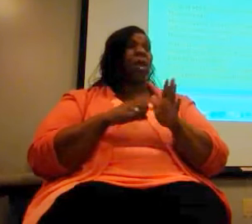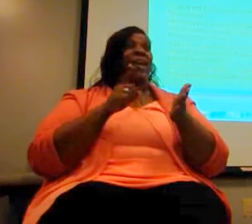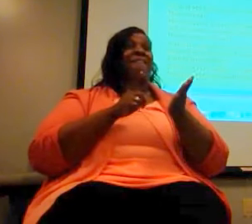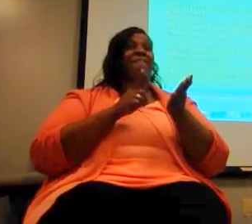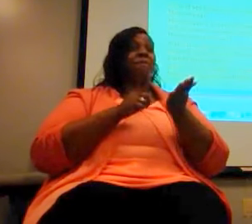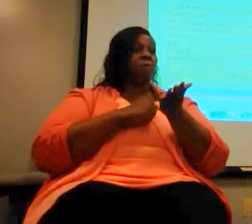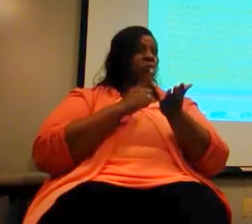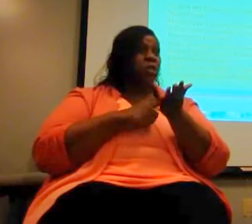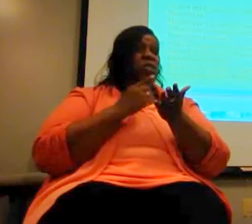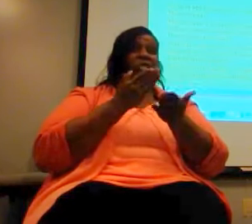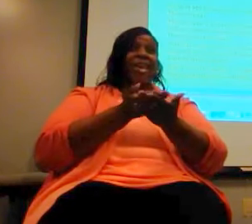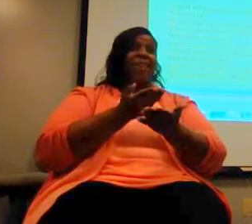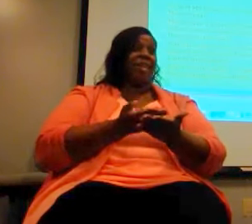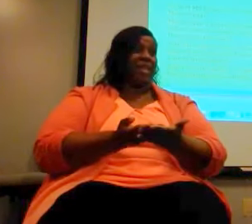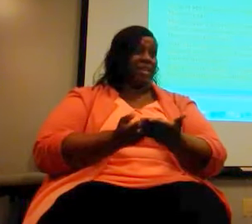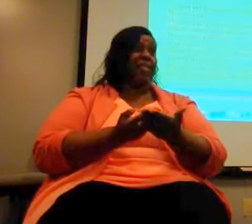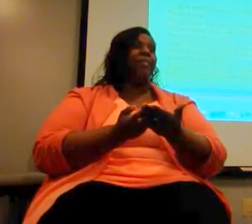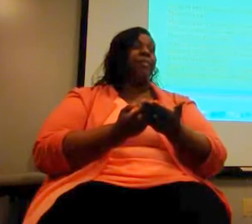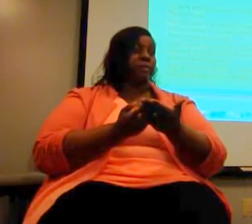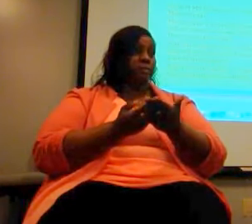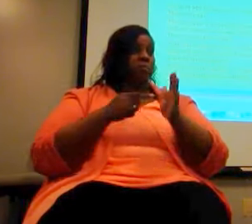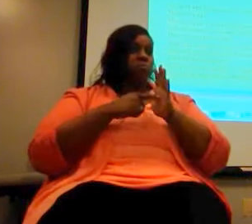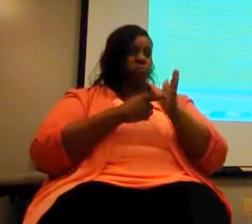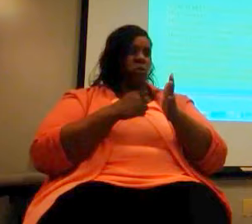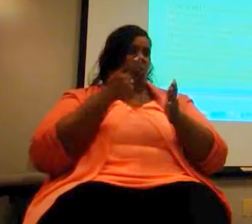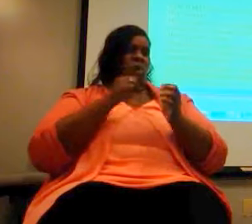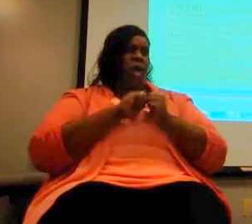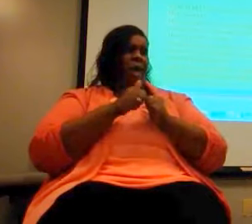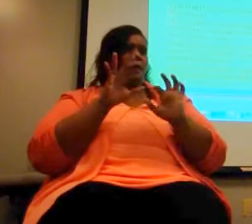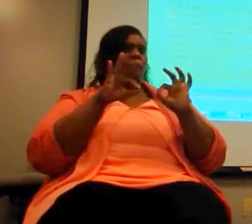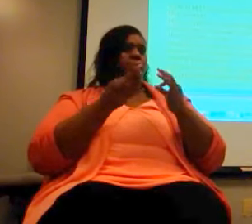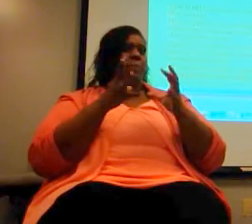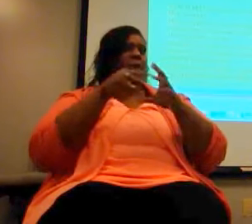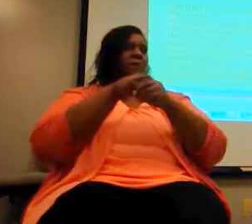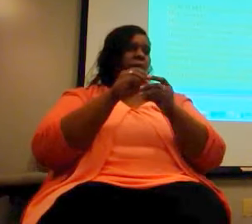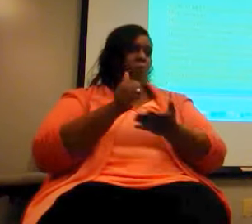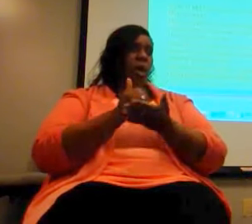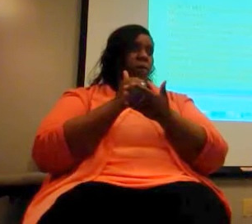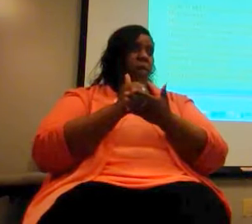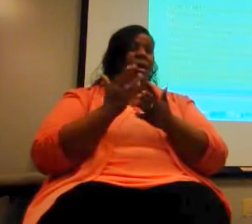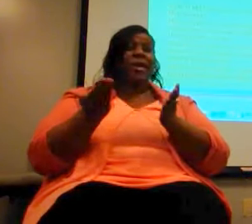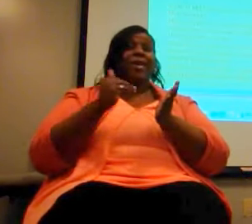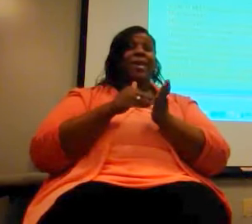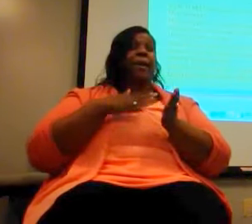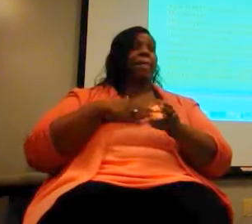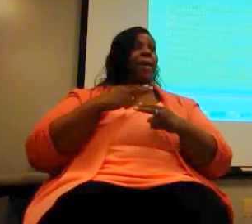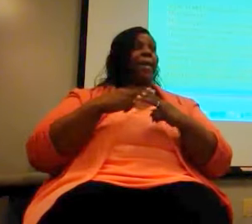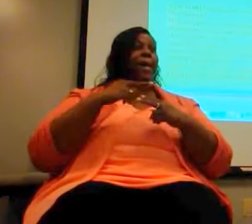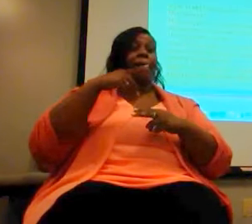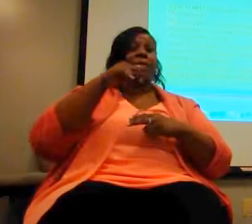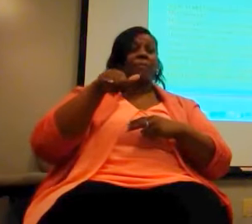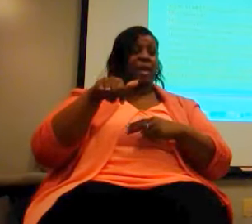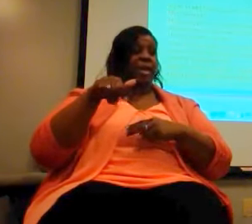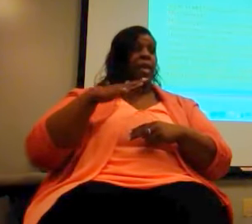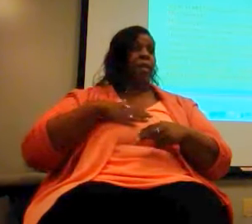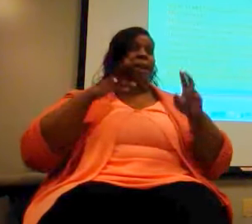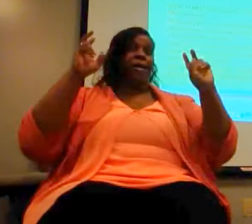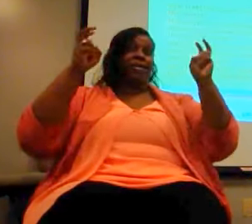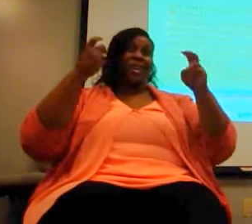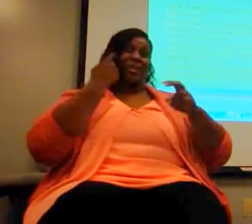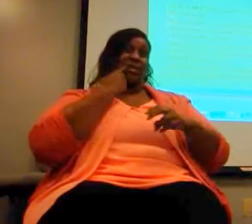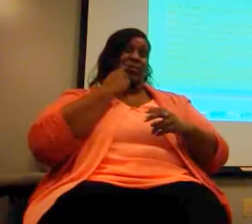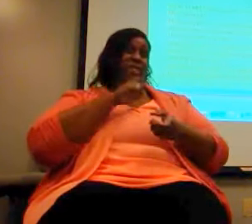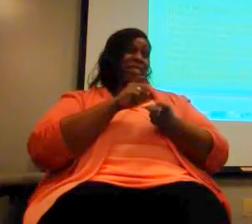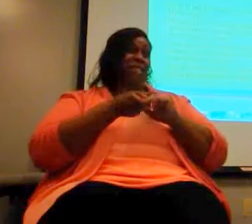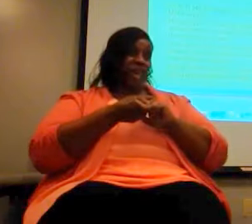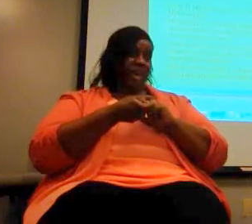evidence-based practices of PBIS and family involvement. And as Pam said, I'm Patty Goche, and I'm the family. My title has recently